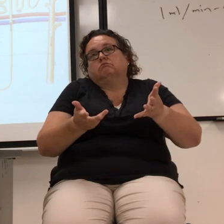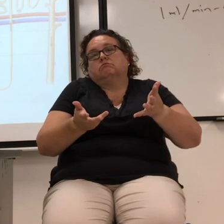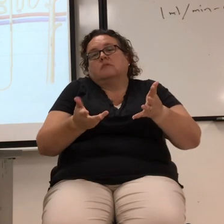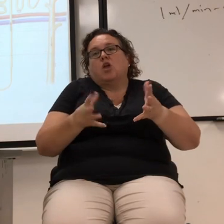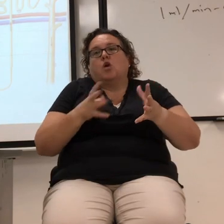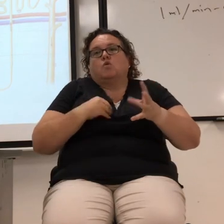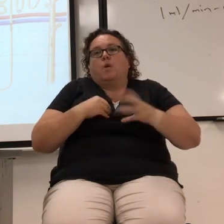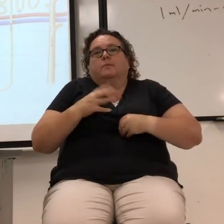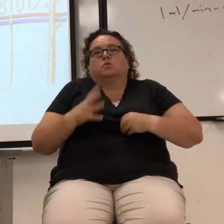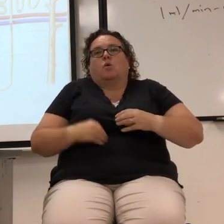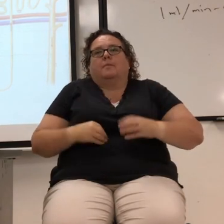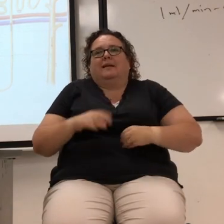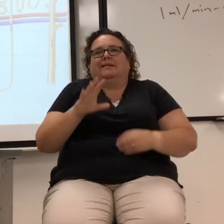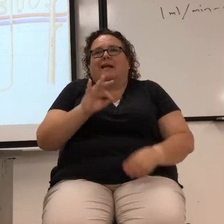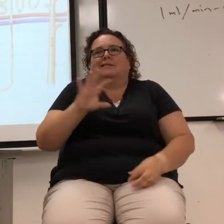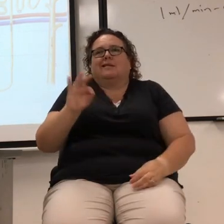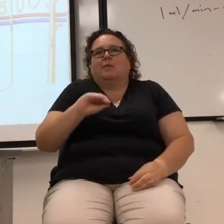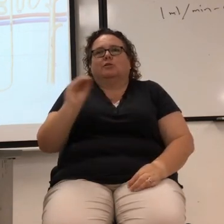reabsorbing 99%,